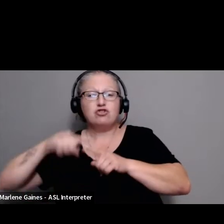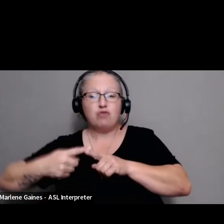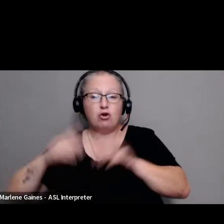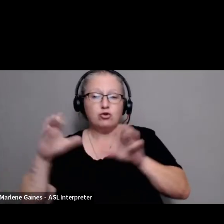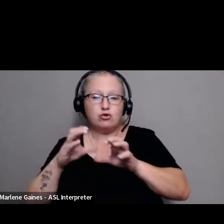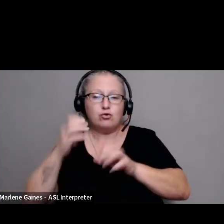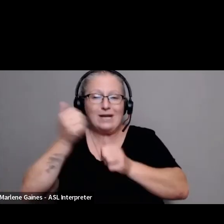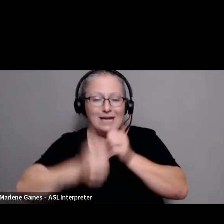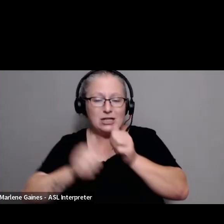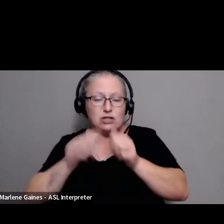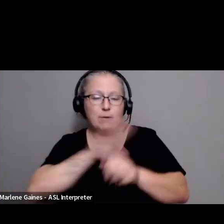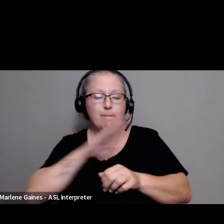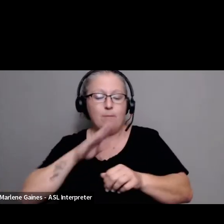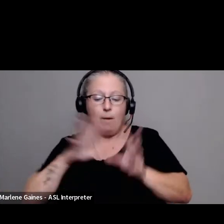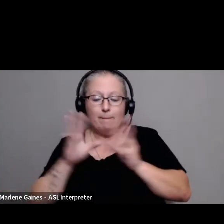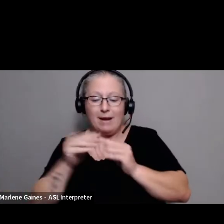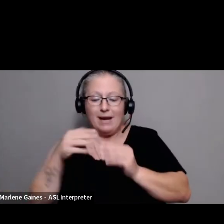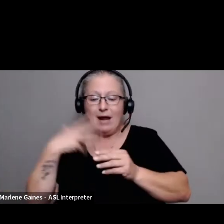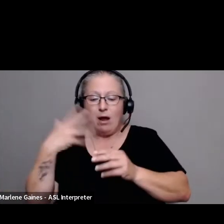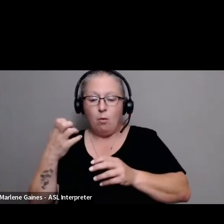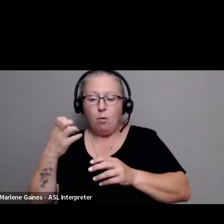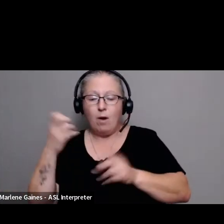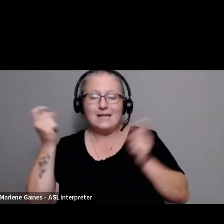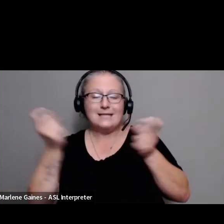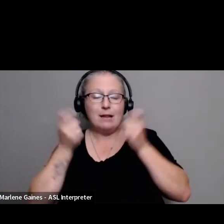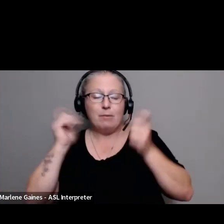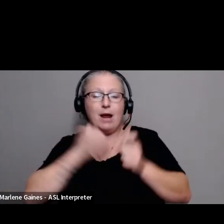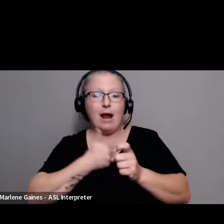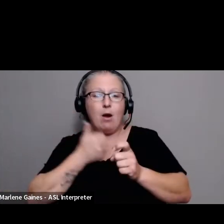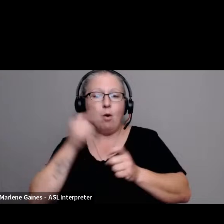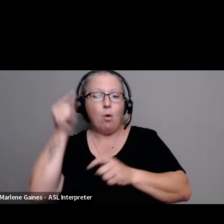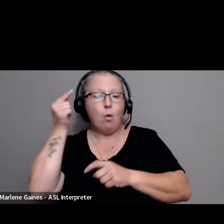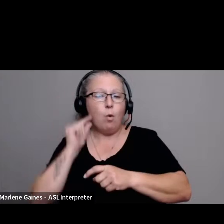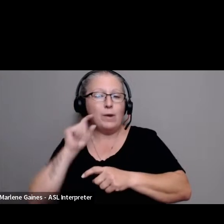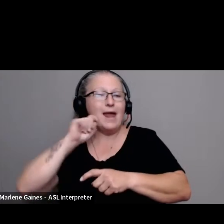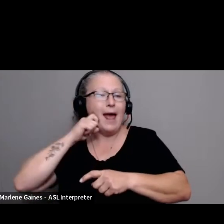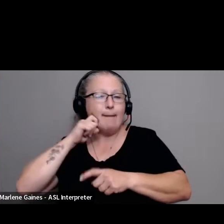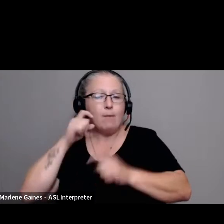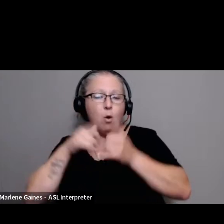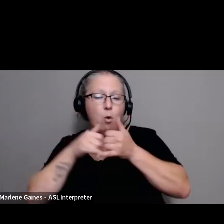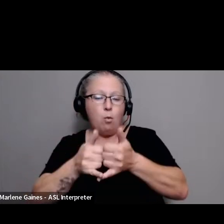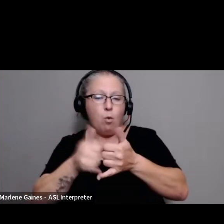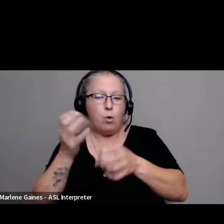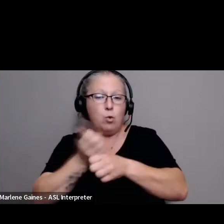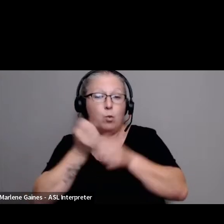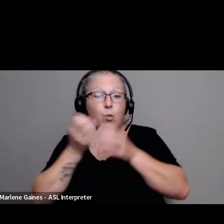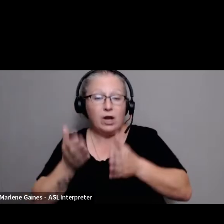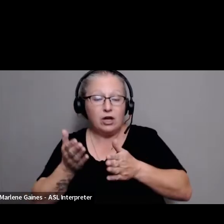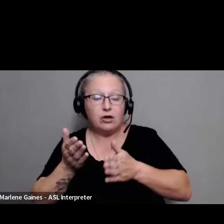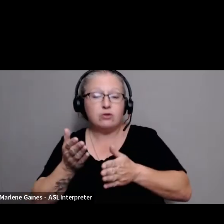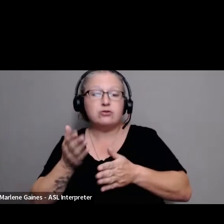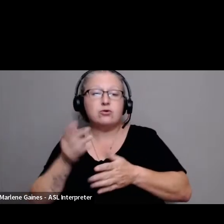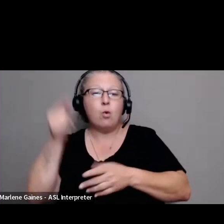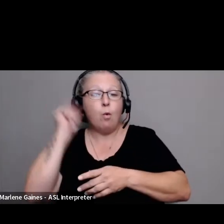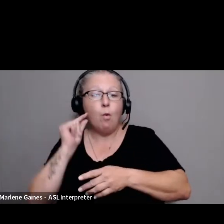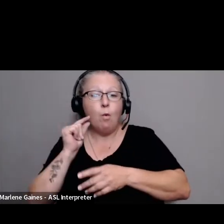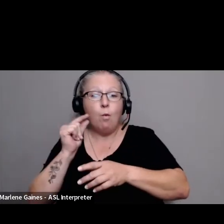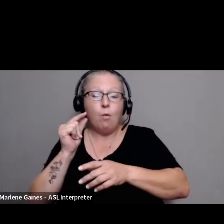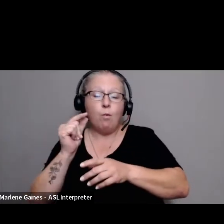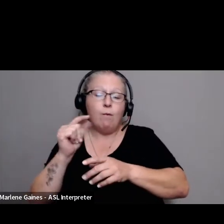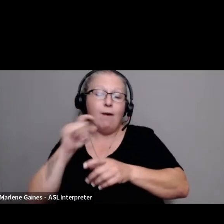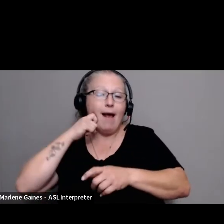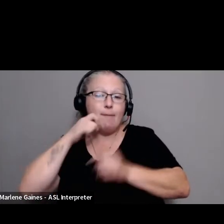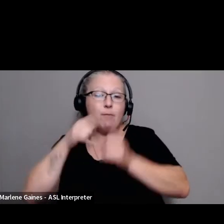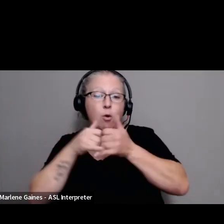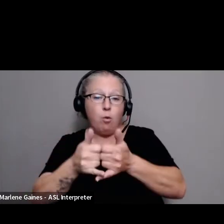board meeting, I want to celebrate our Golden Apple award winners. These are the Golden Apples